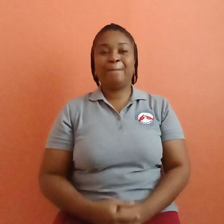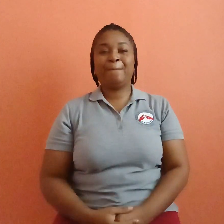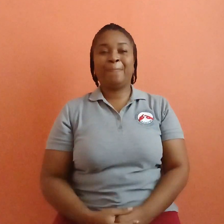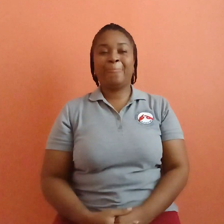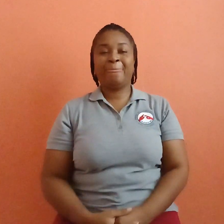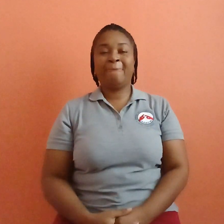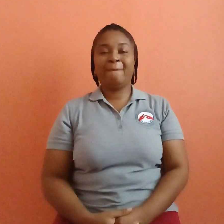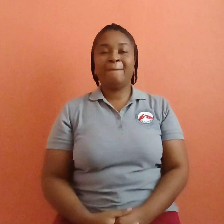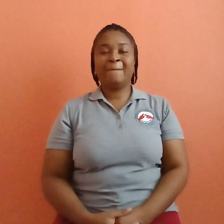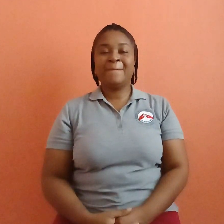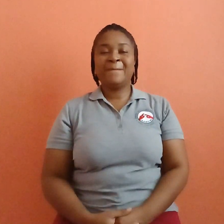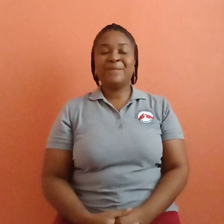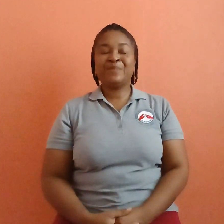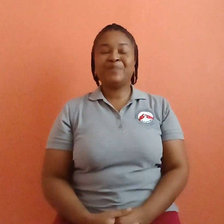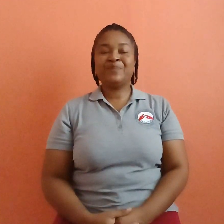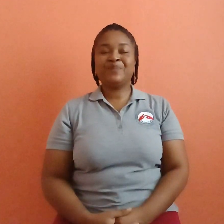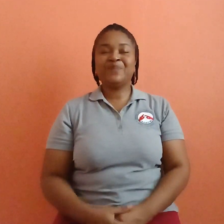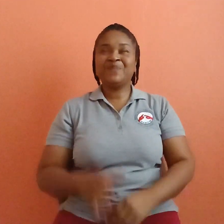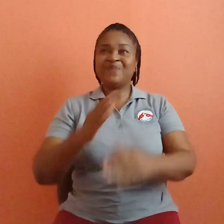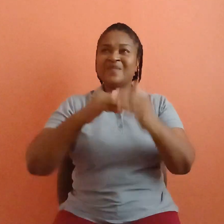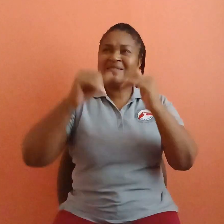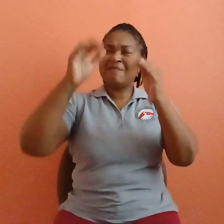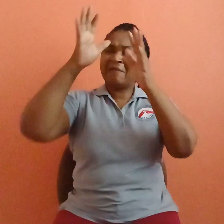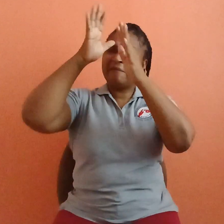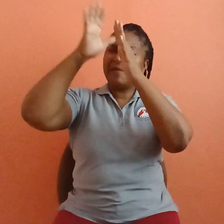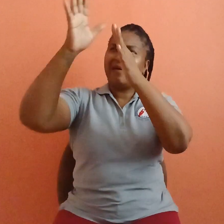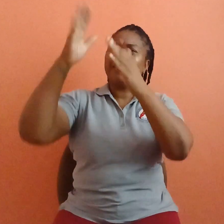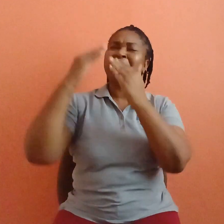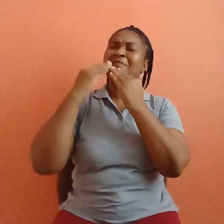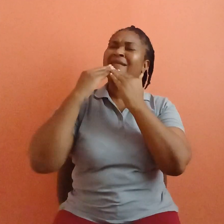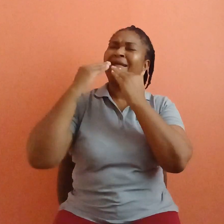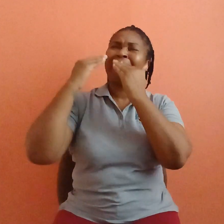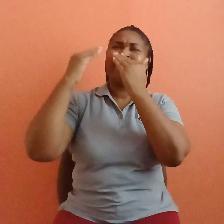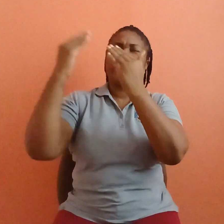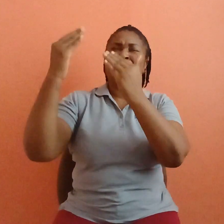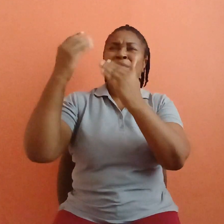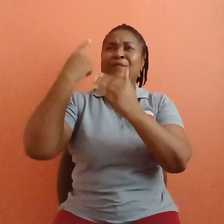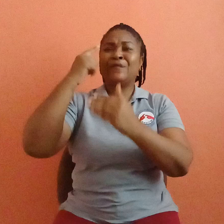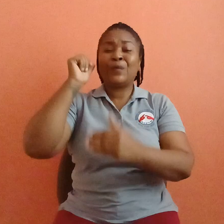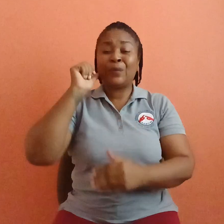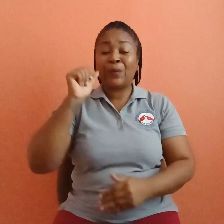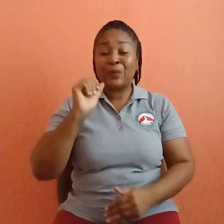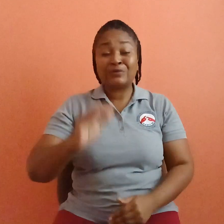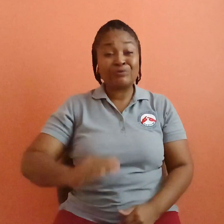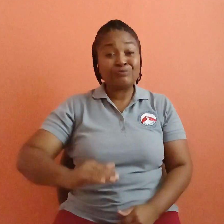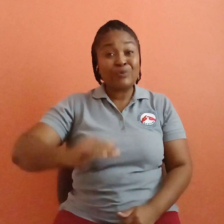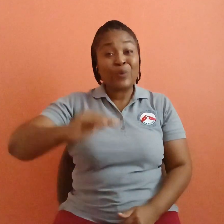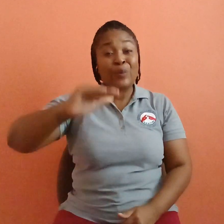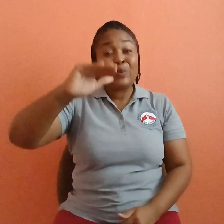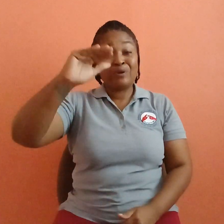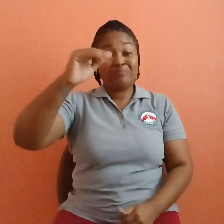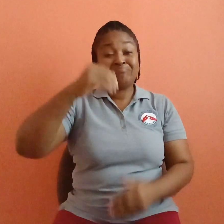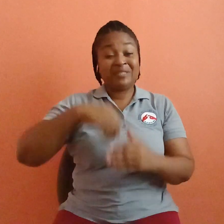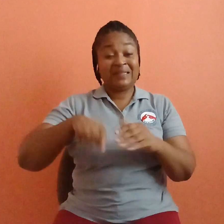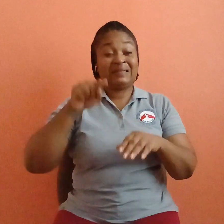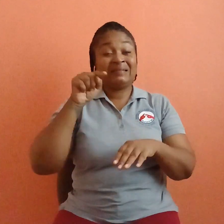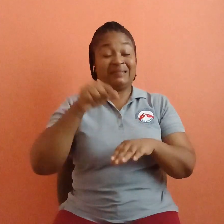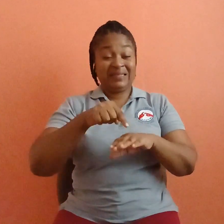Heavenly Father, thank you for the girls growing up in this country.